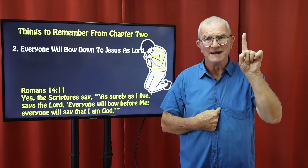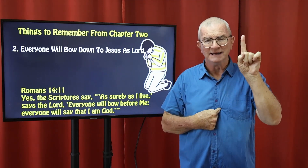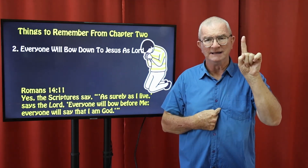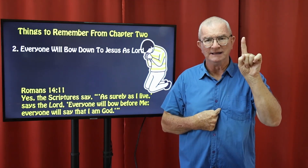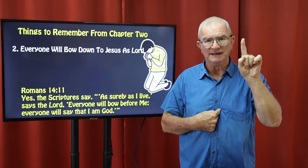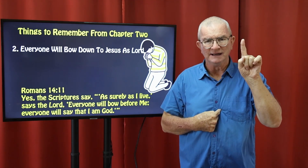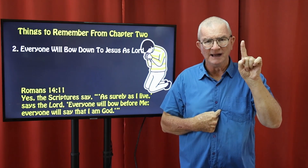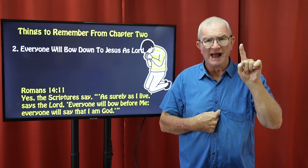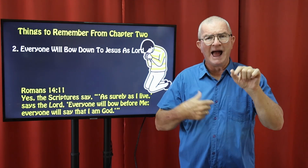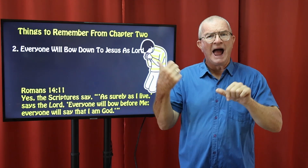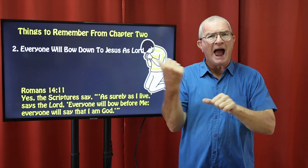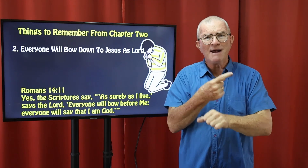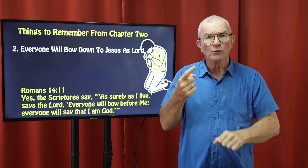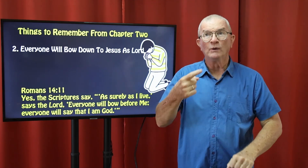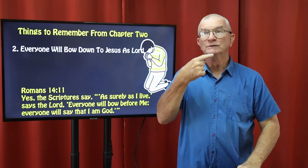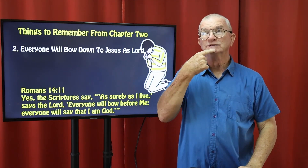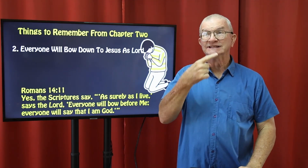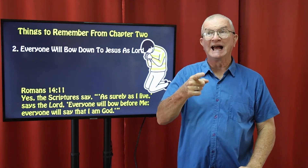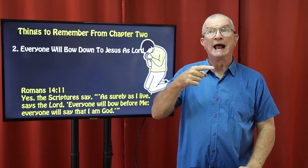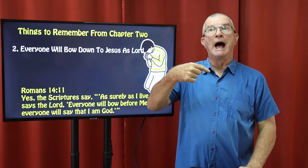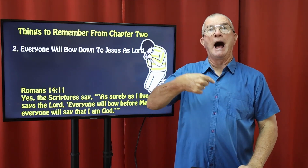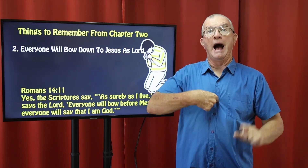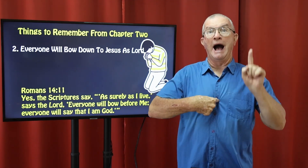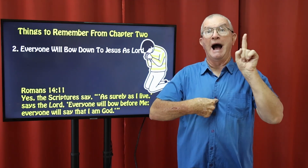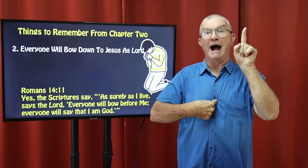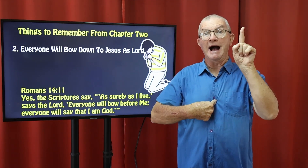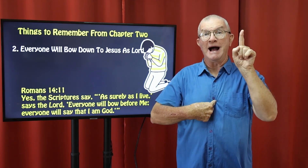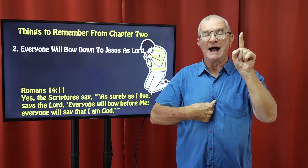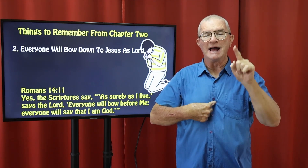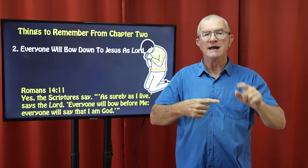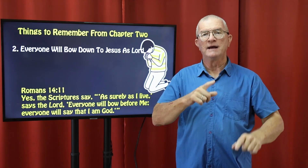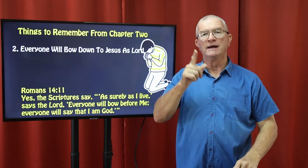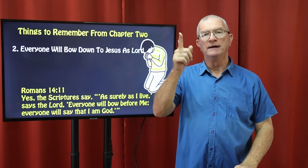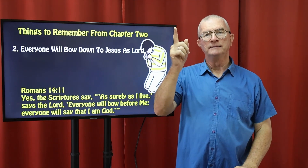me. Everyone will say that I am God."